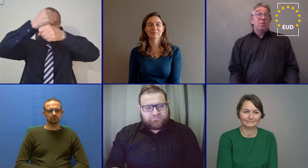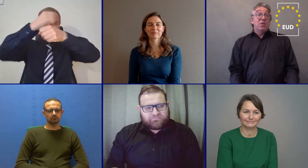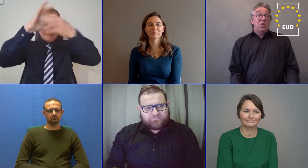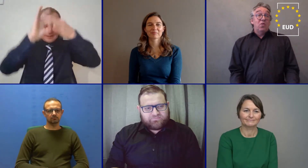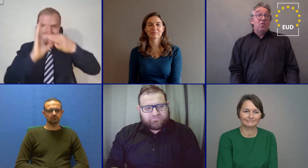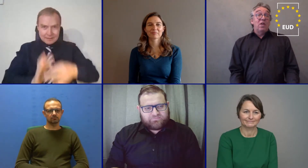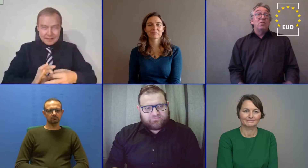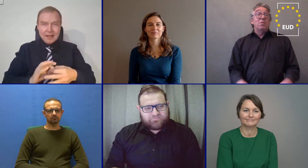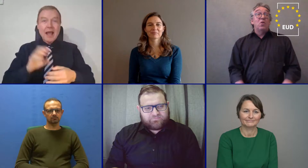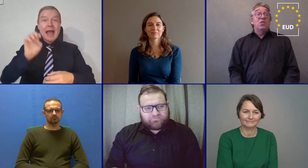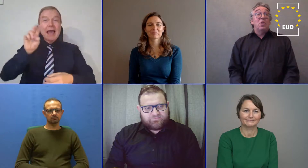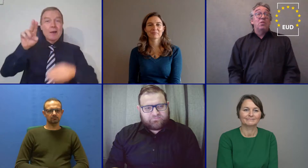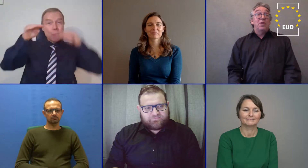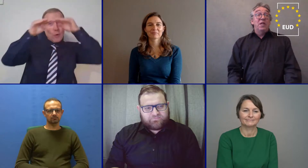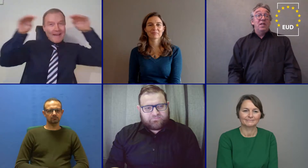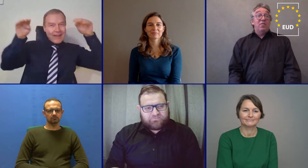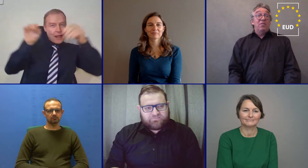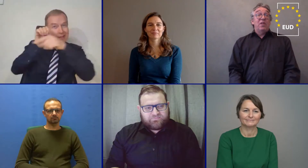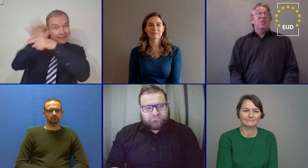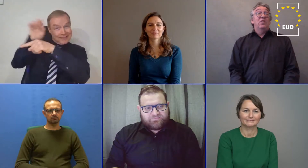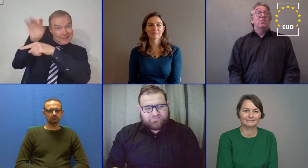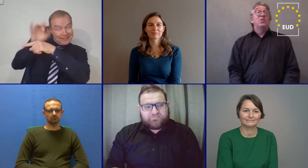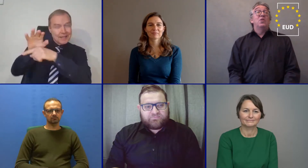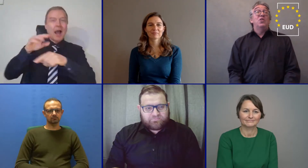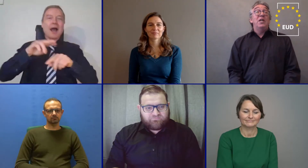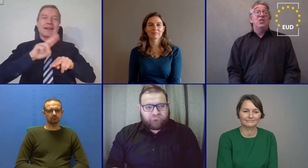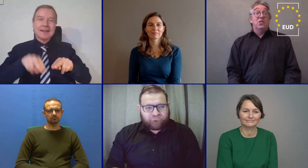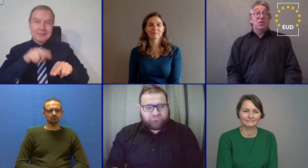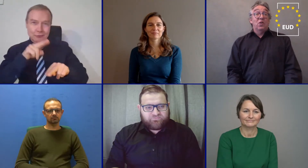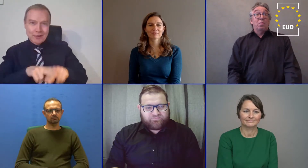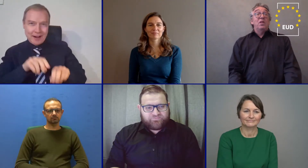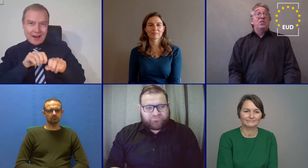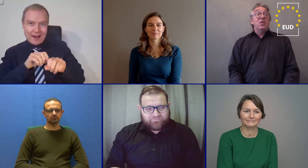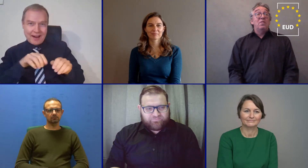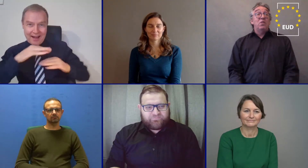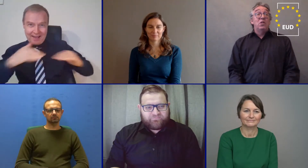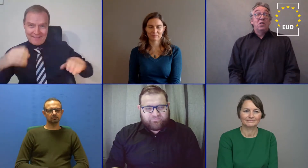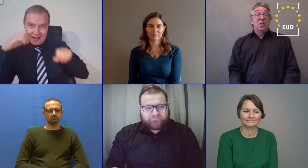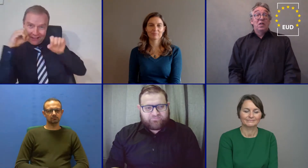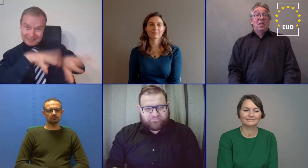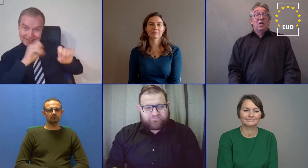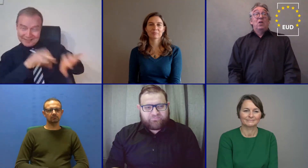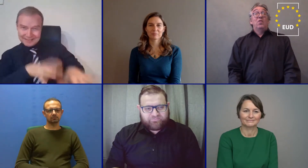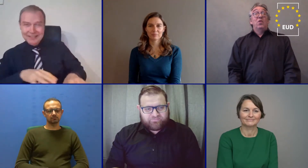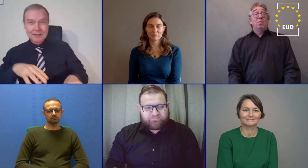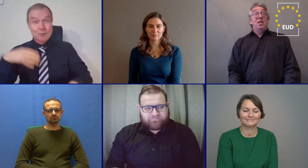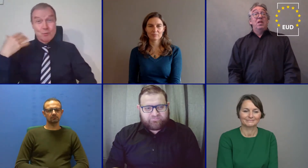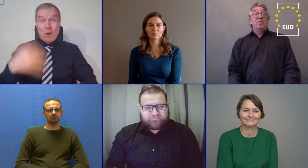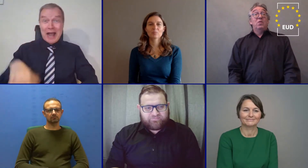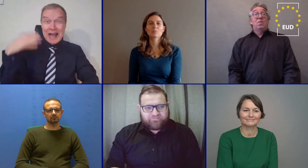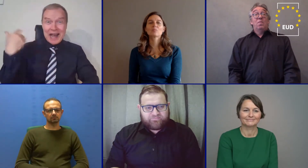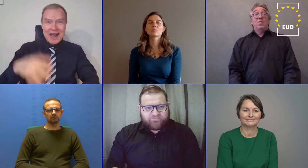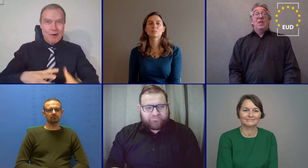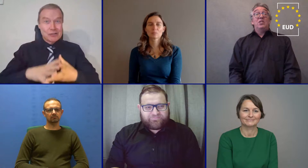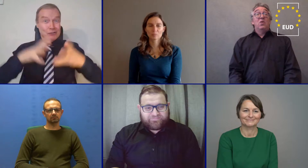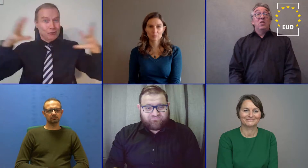interpreters on the ground, but also between deaf and interpreter associations on the political level, on the European level, national